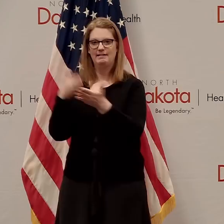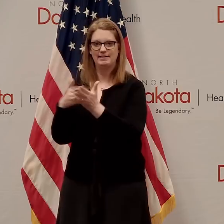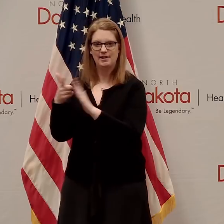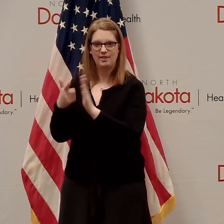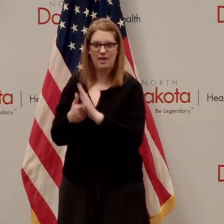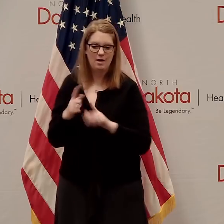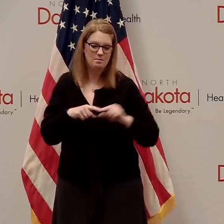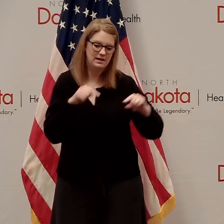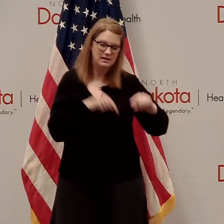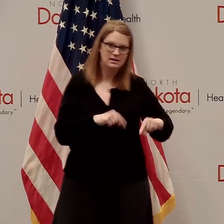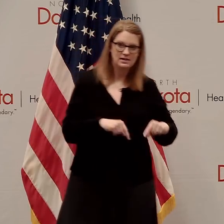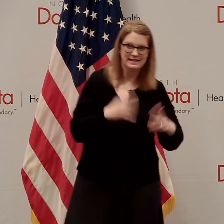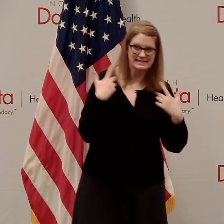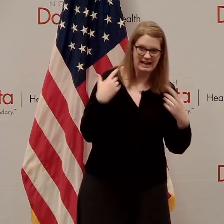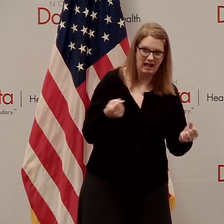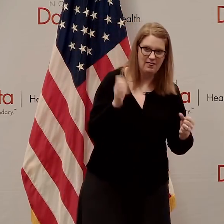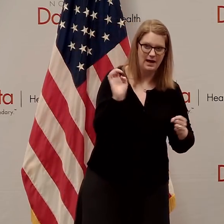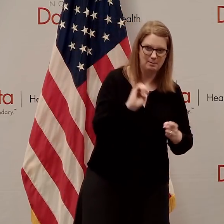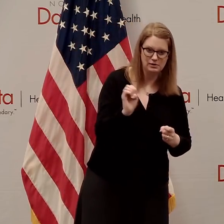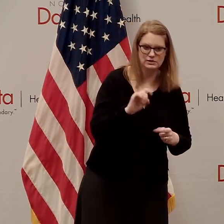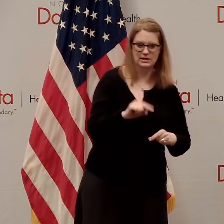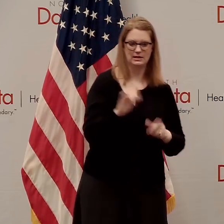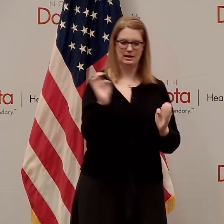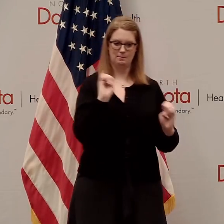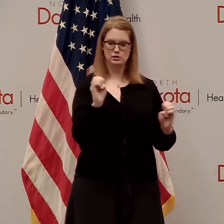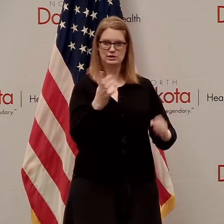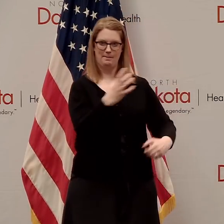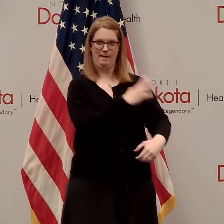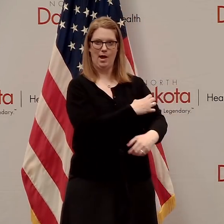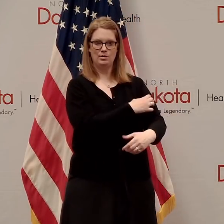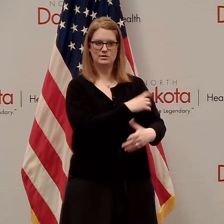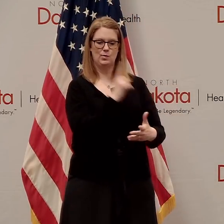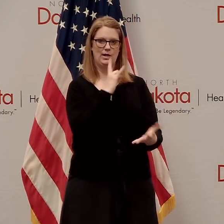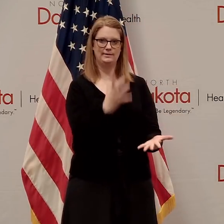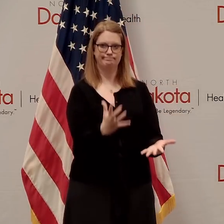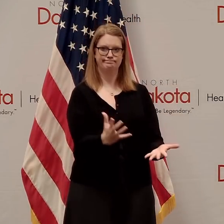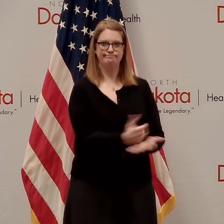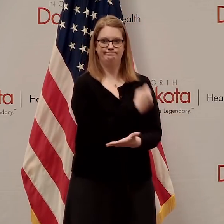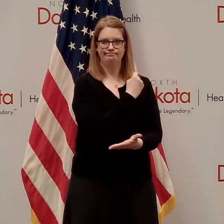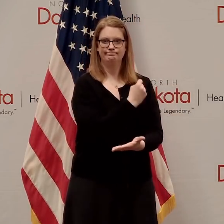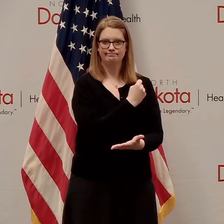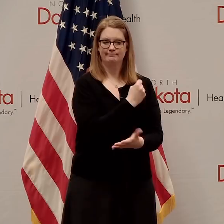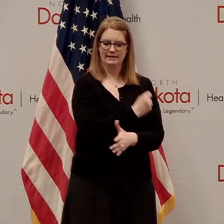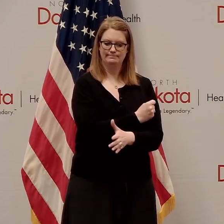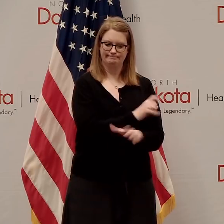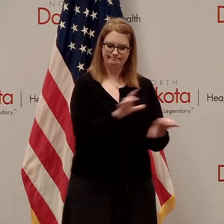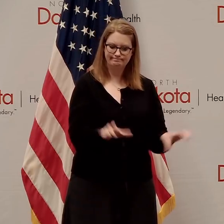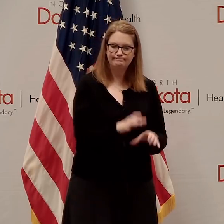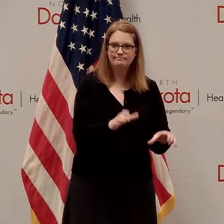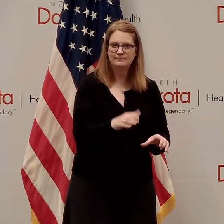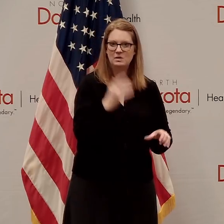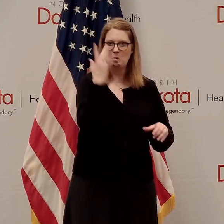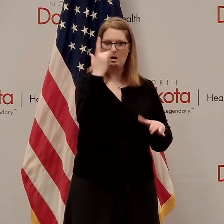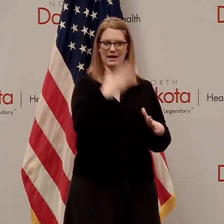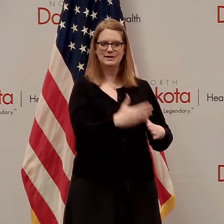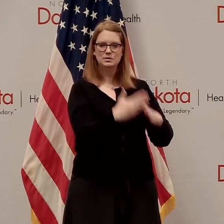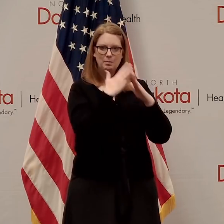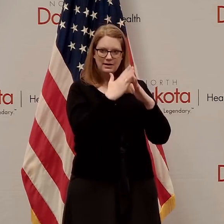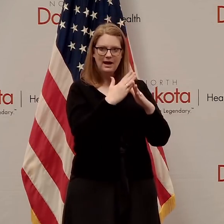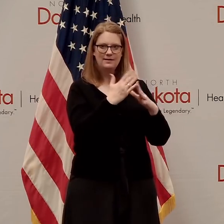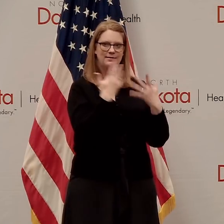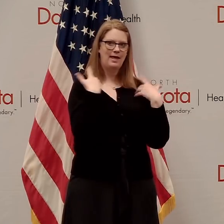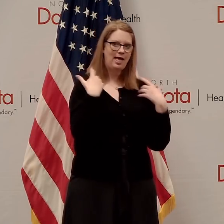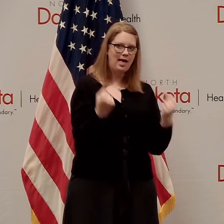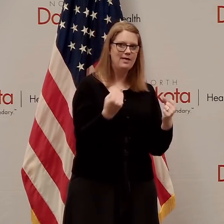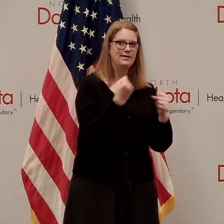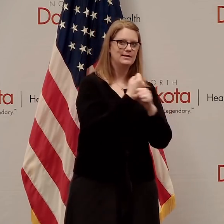emergency, that we have the ability under emergency powers to take the actions as the governor to protect the health and the safety